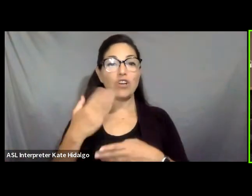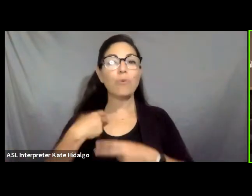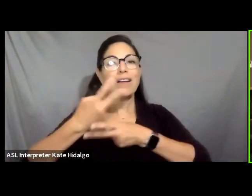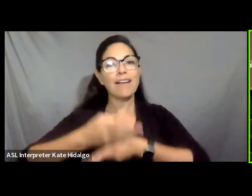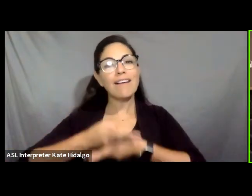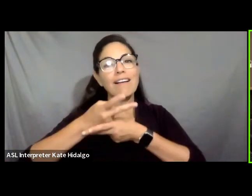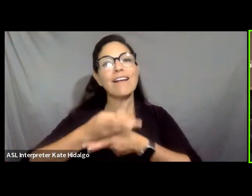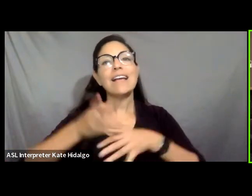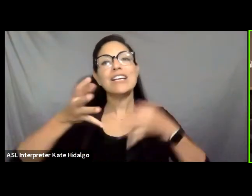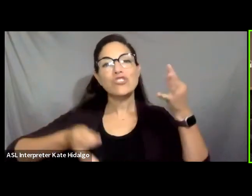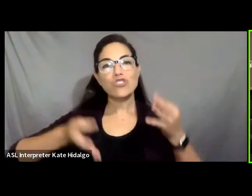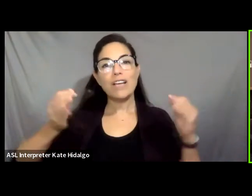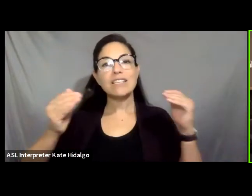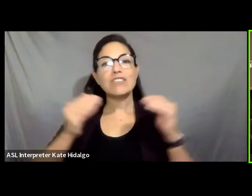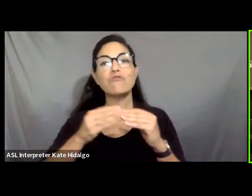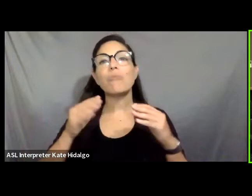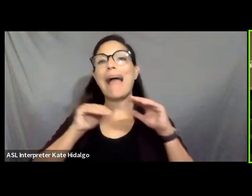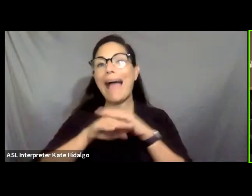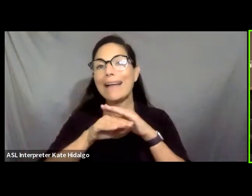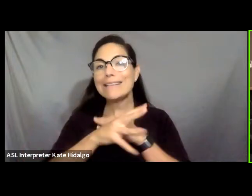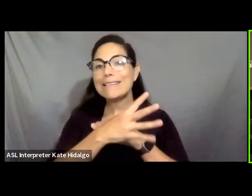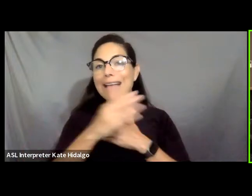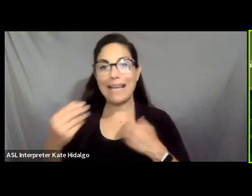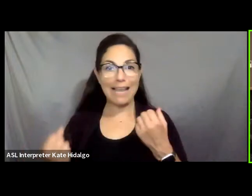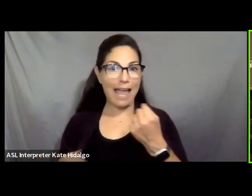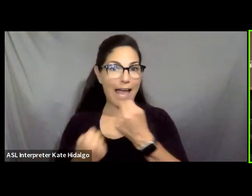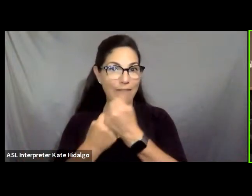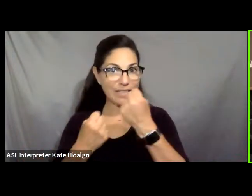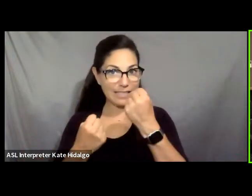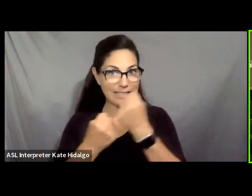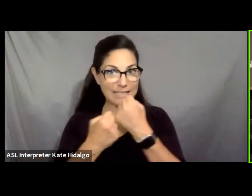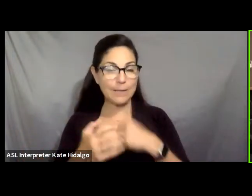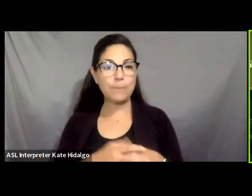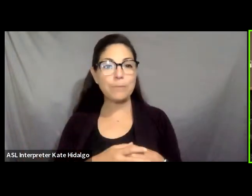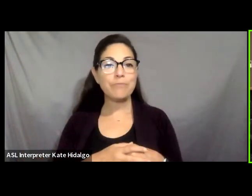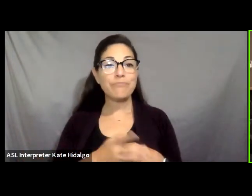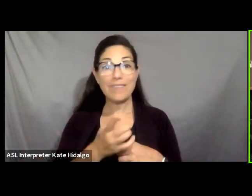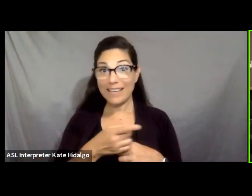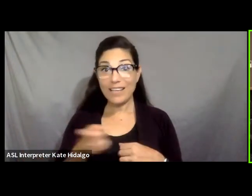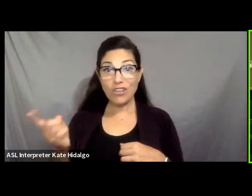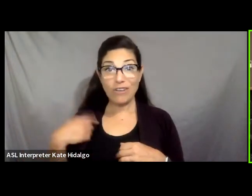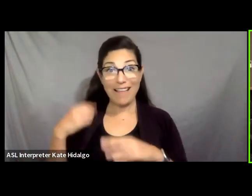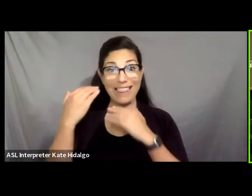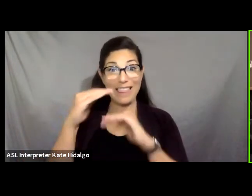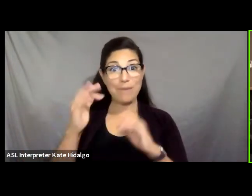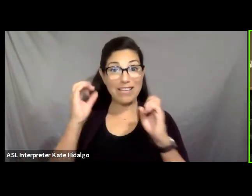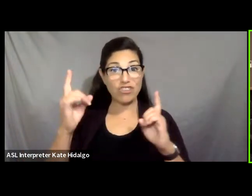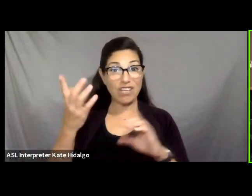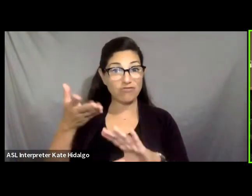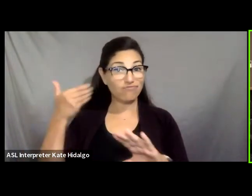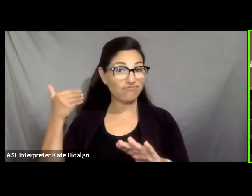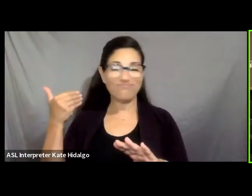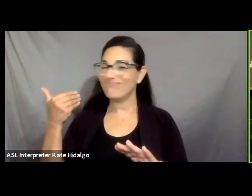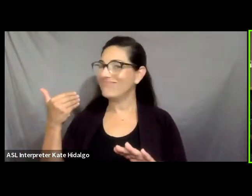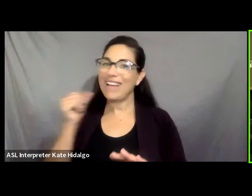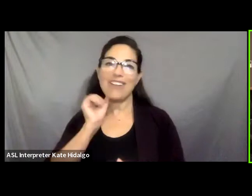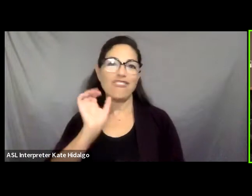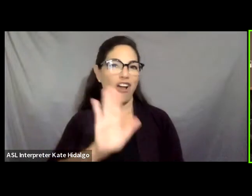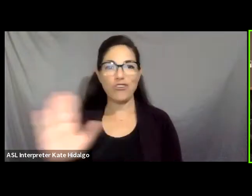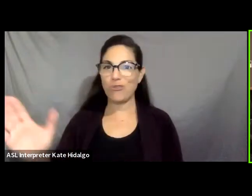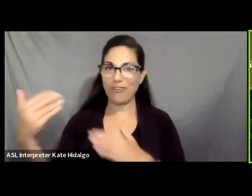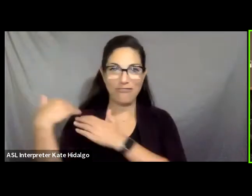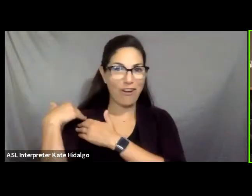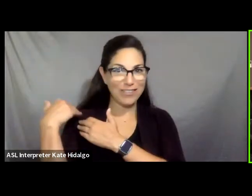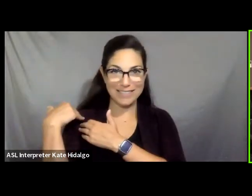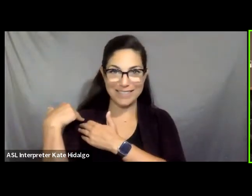justice through access and advocacy, that the fact that you've had a limited education was not your fault, and